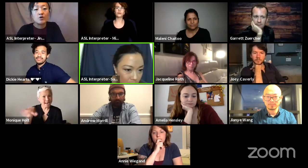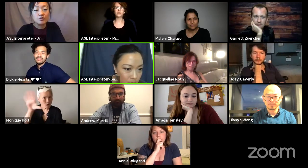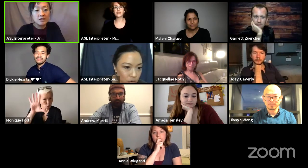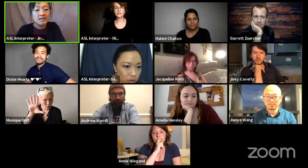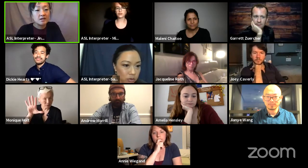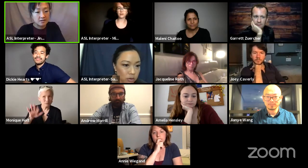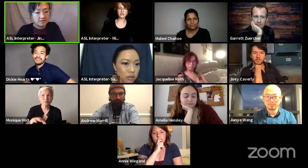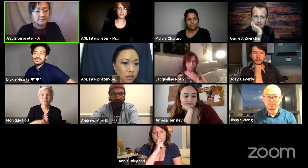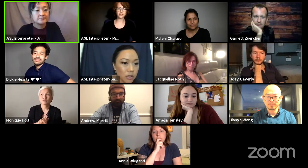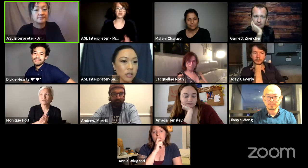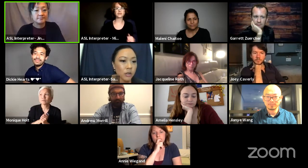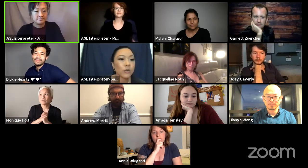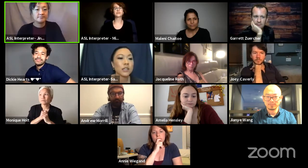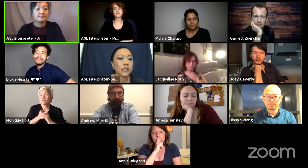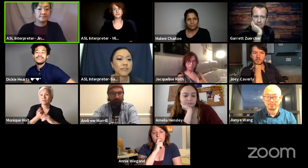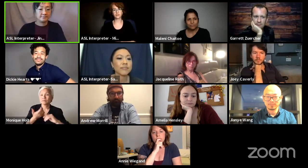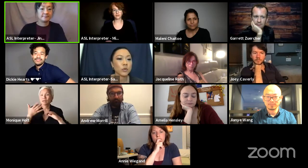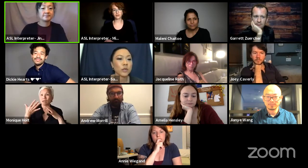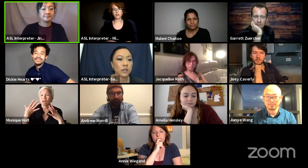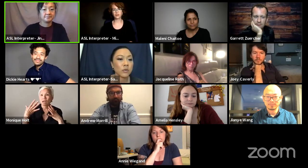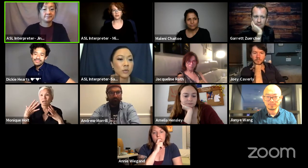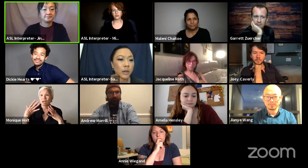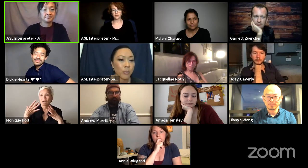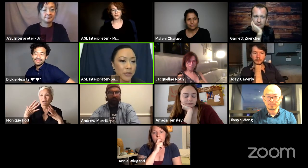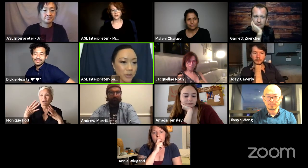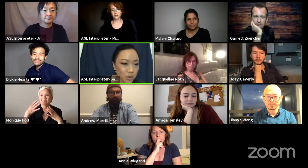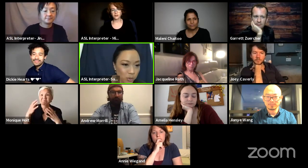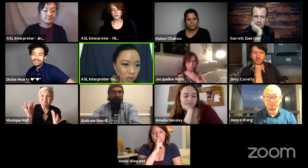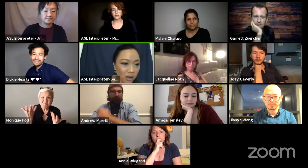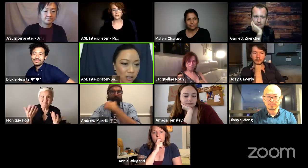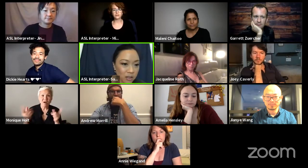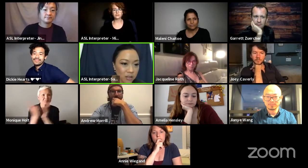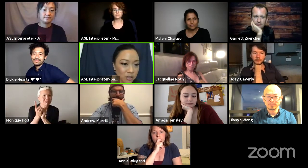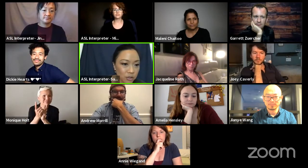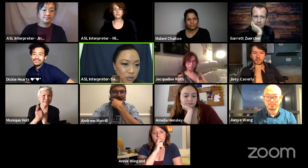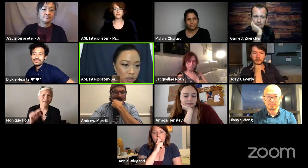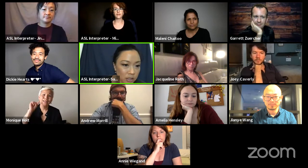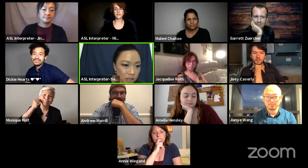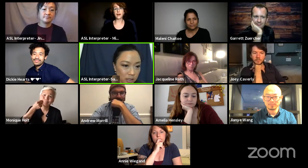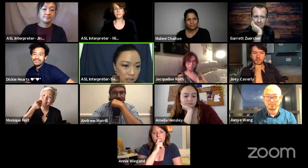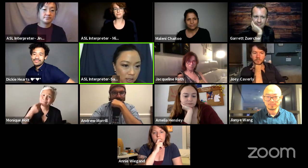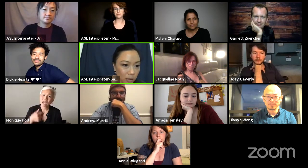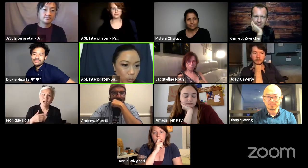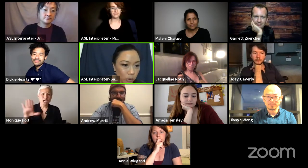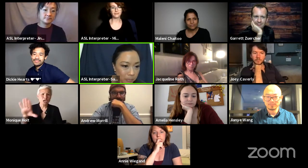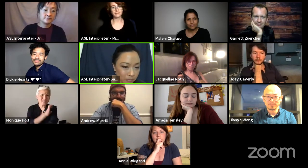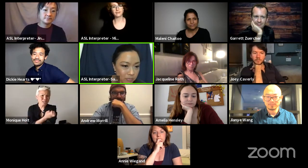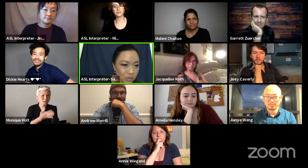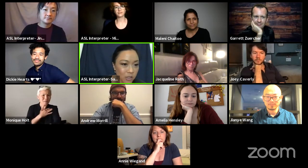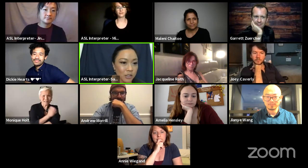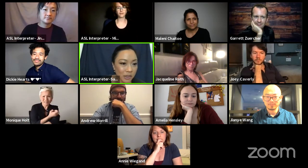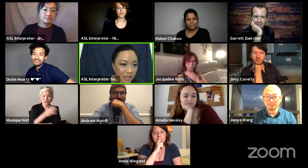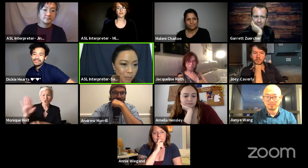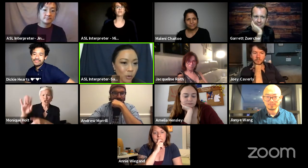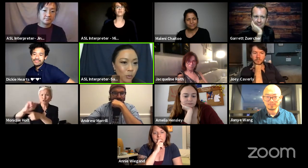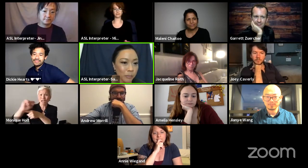Haruna Lee, the Dramaturg. When I brought this to her, thank you. Them. To them, we met